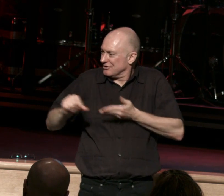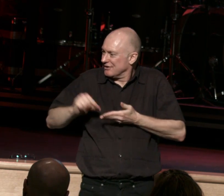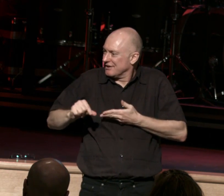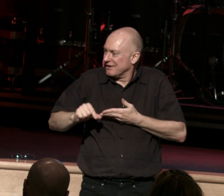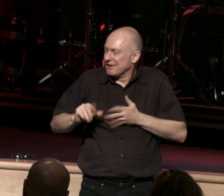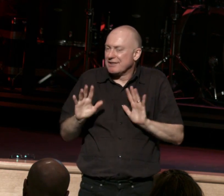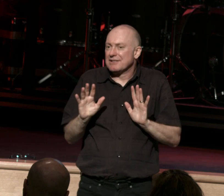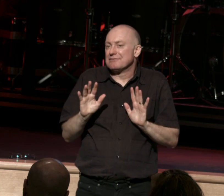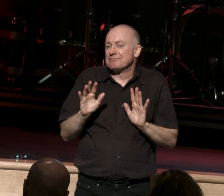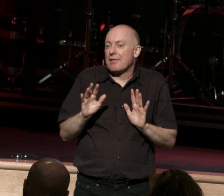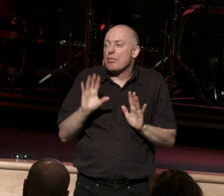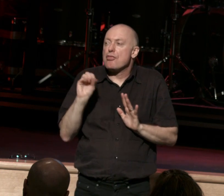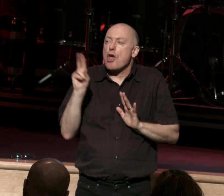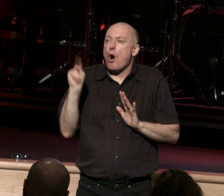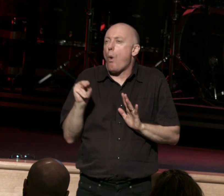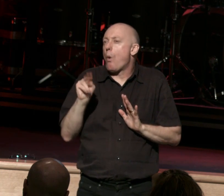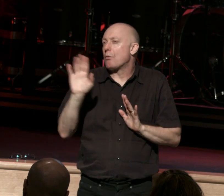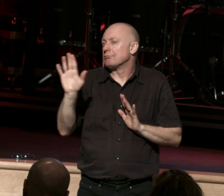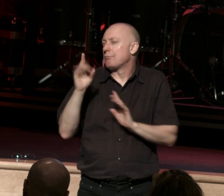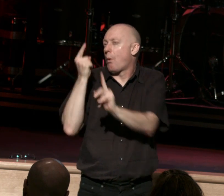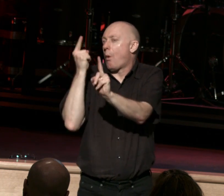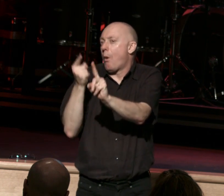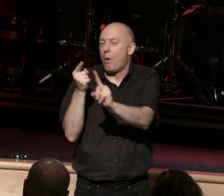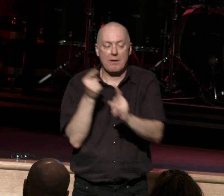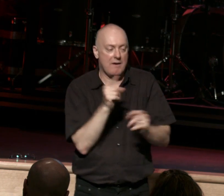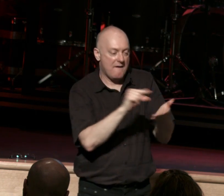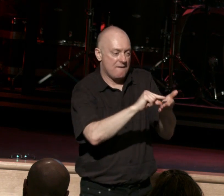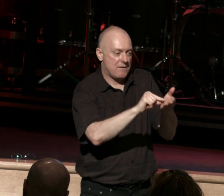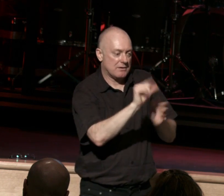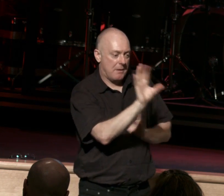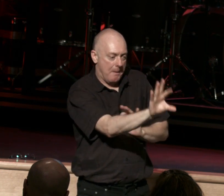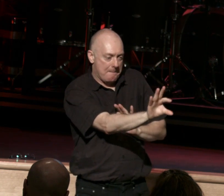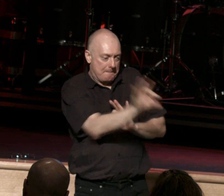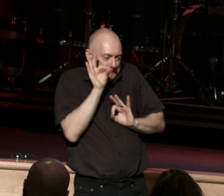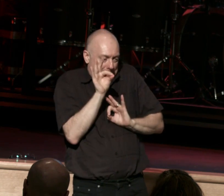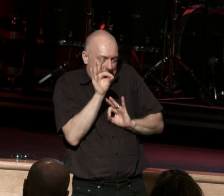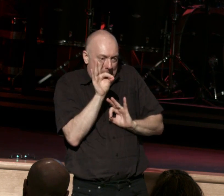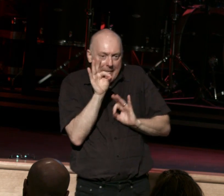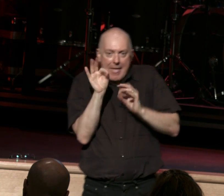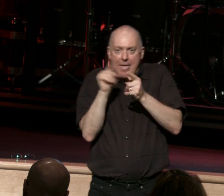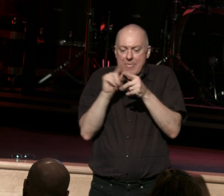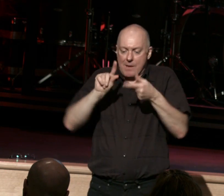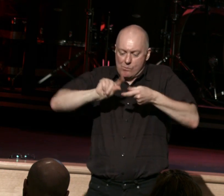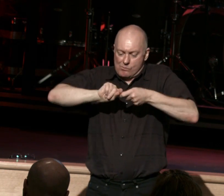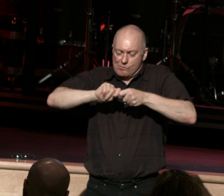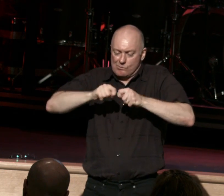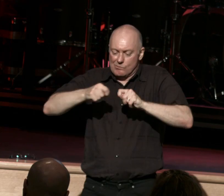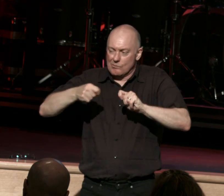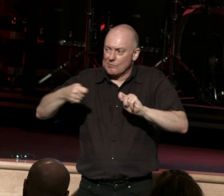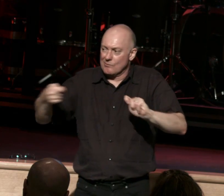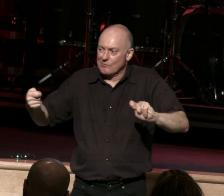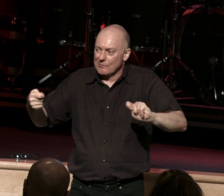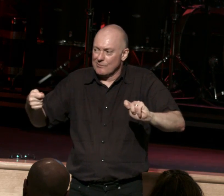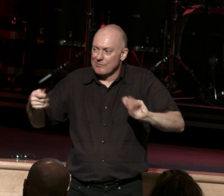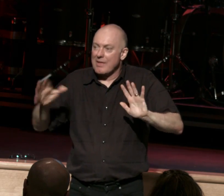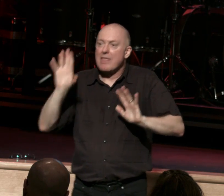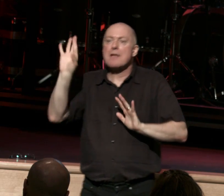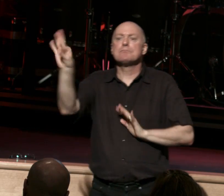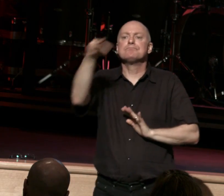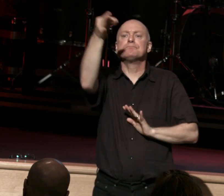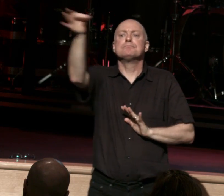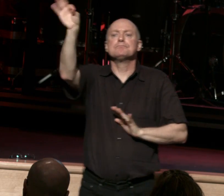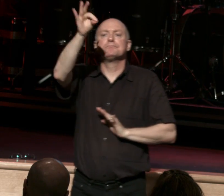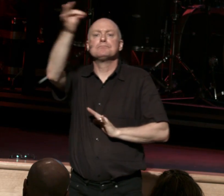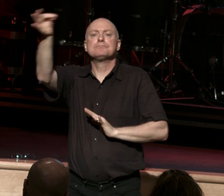self-gain, self-pleasure, whatever it is, their own wicked motives. They take a verse out of context. They fail to interpret it with the rest of Scripture.